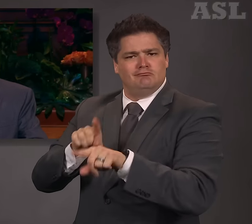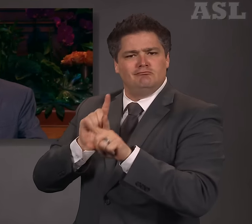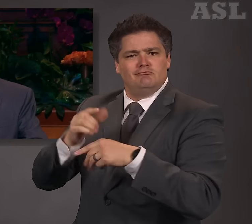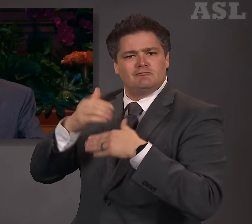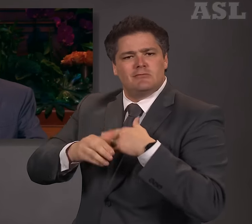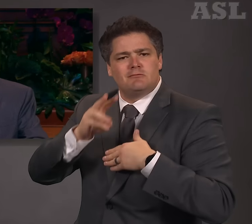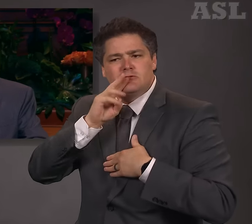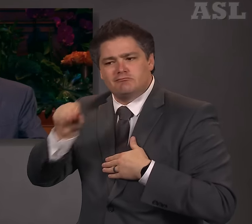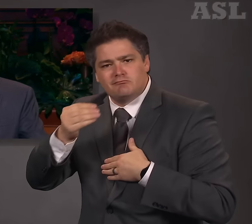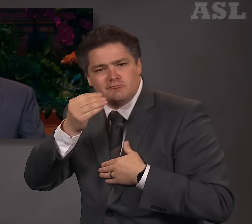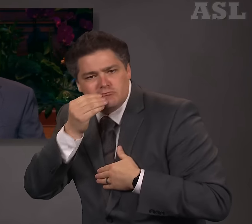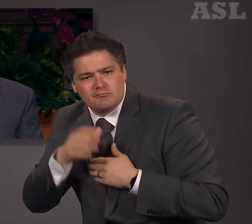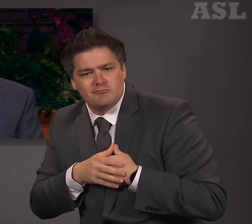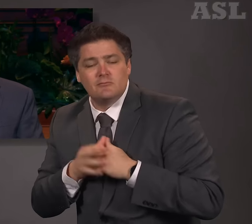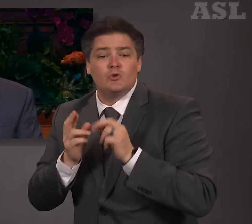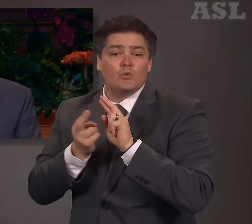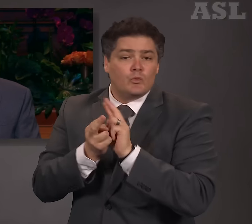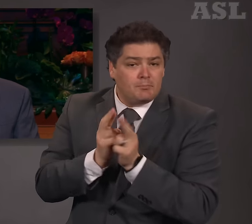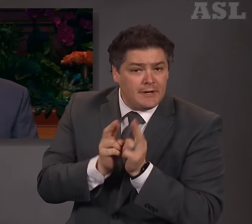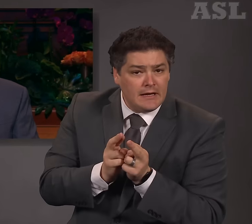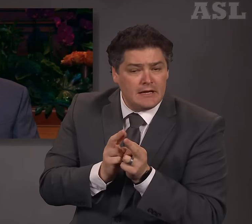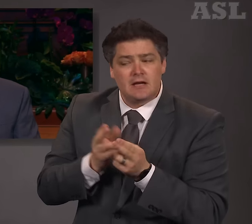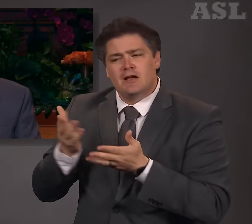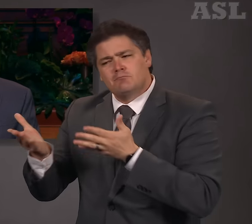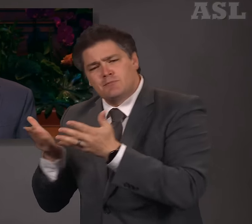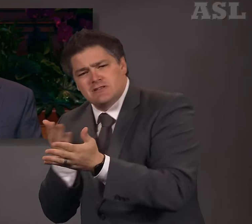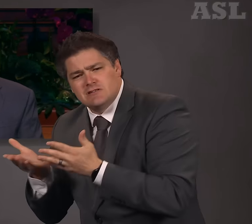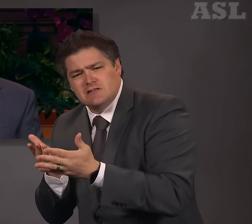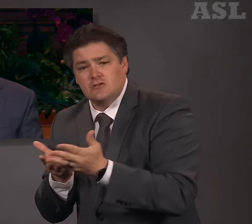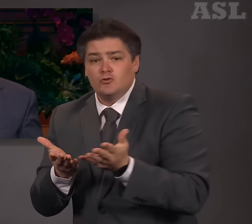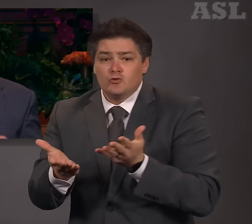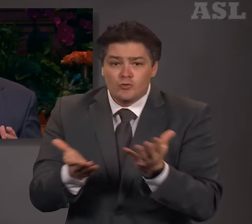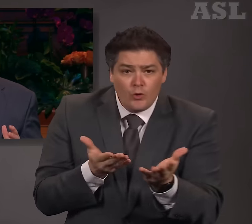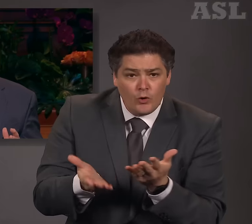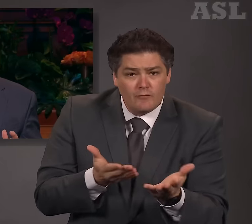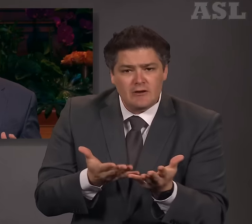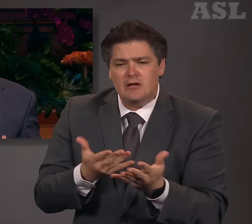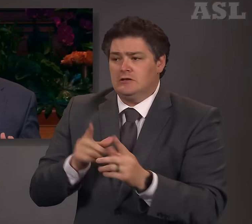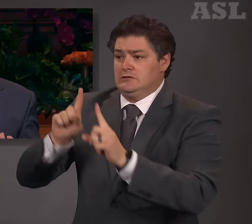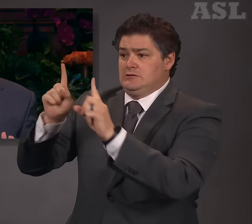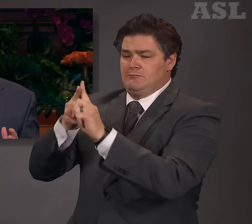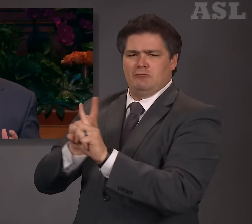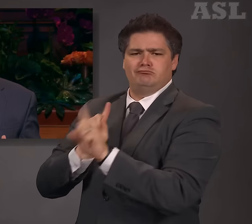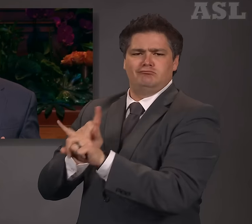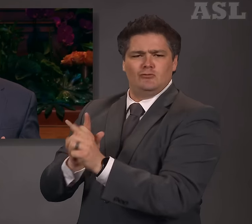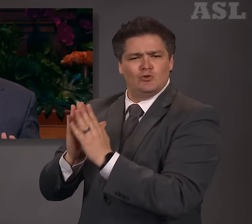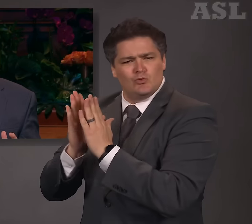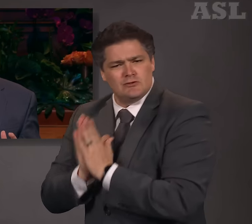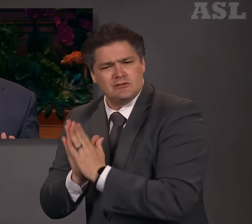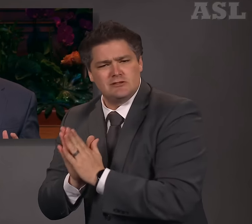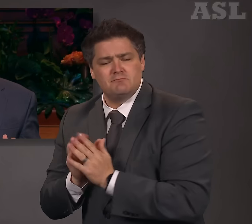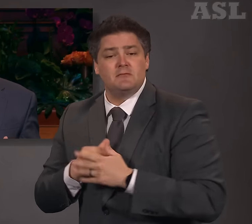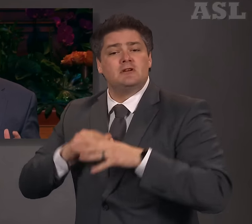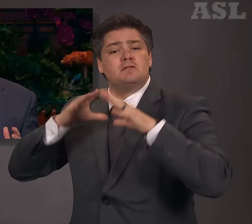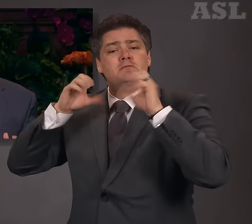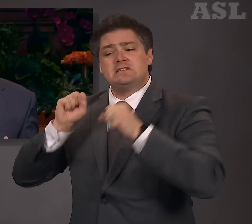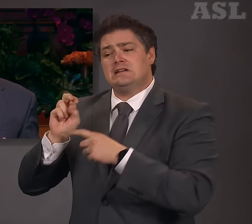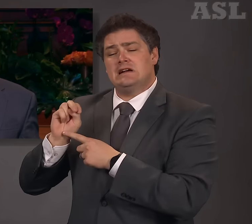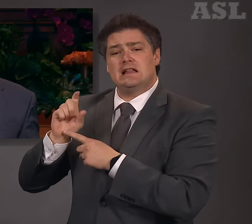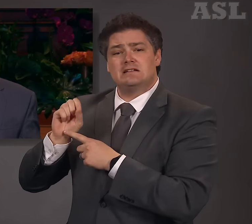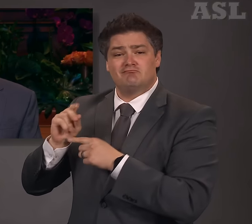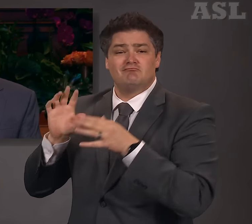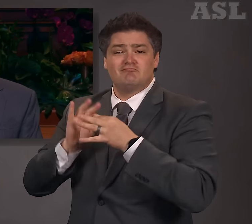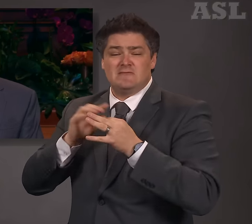Lord. President Nelson reminds us that, quote, with frightening speed, a testimony that is not nourished